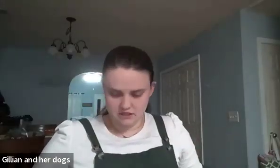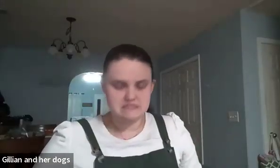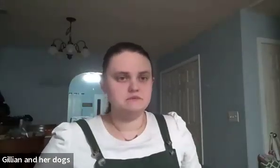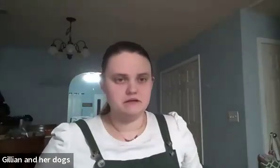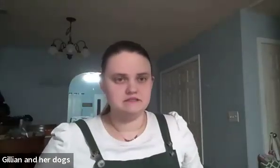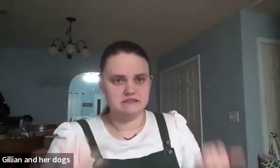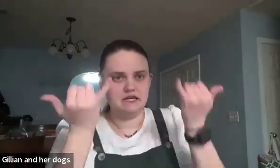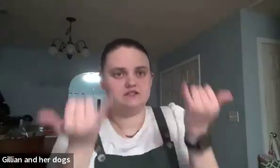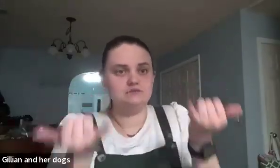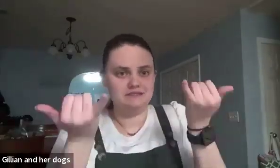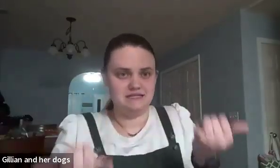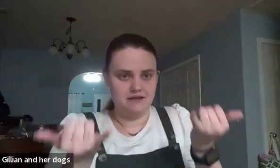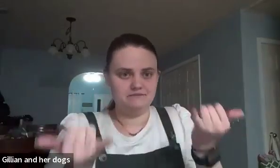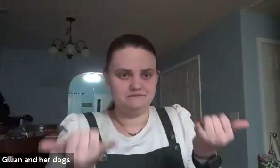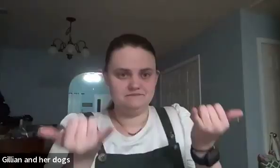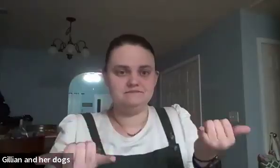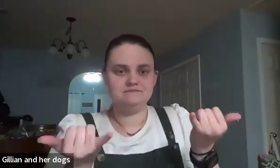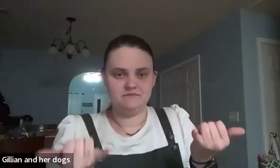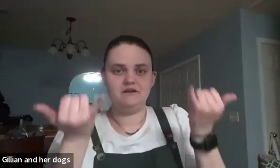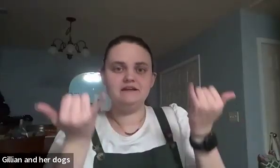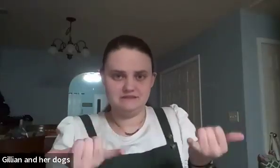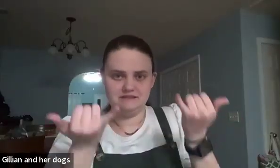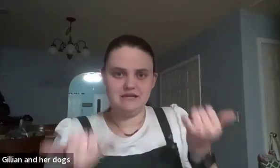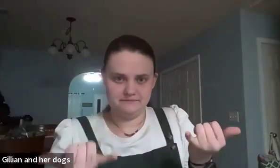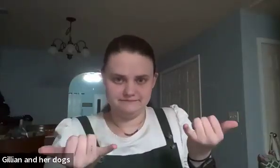cannot see me bouncing today. So today. All right. Today.